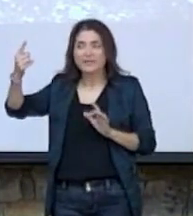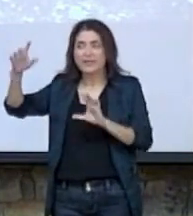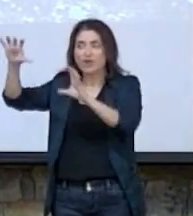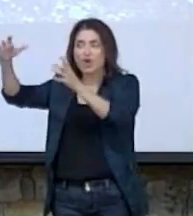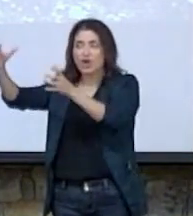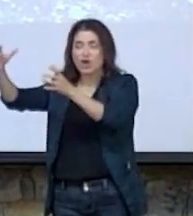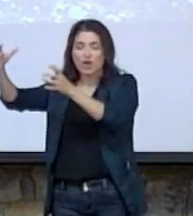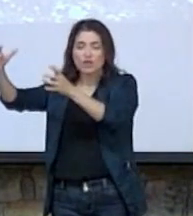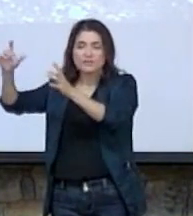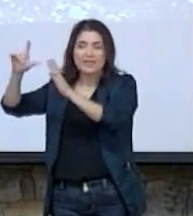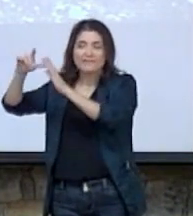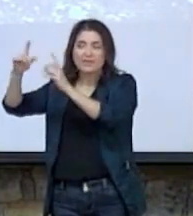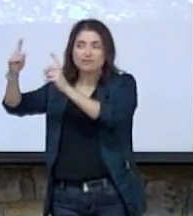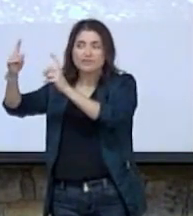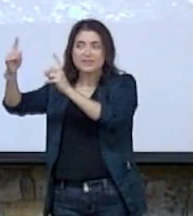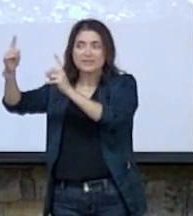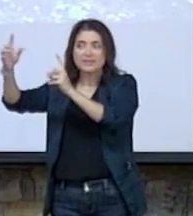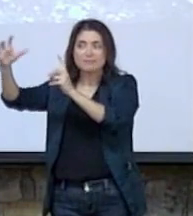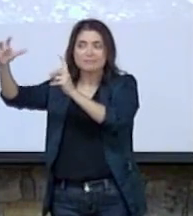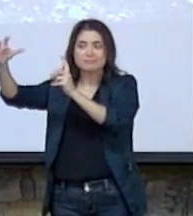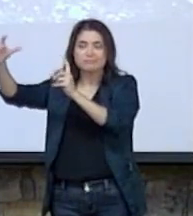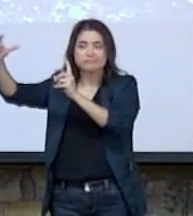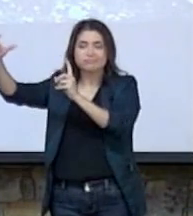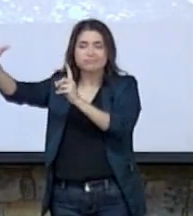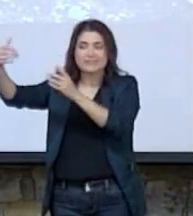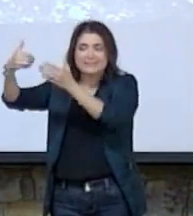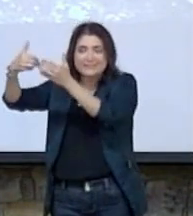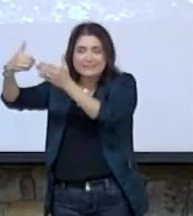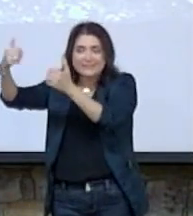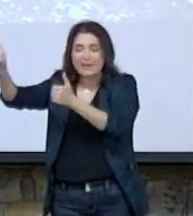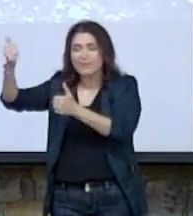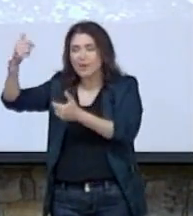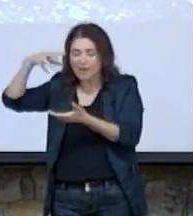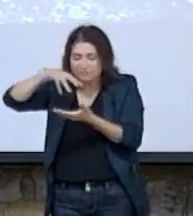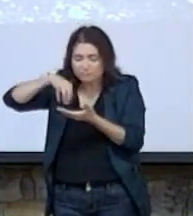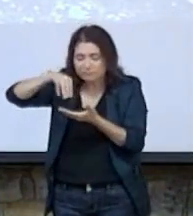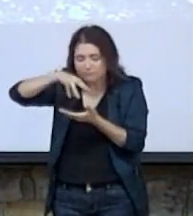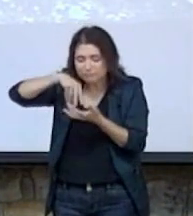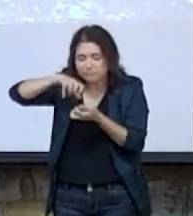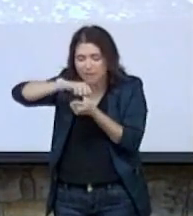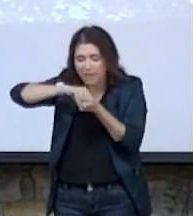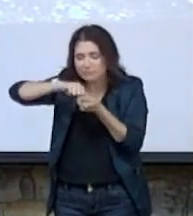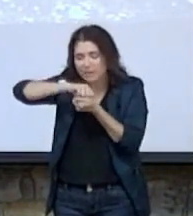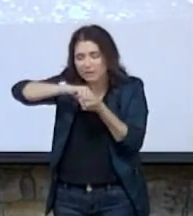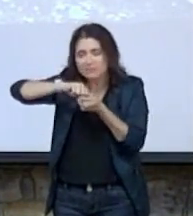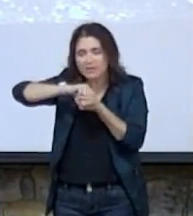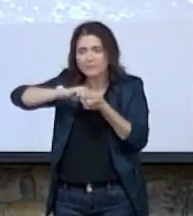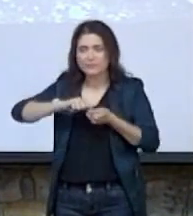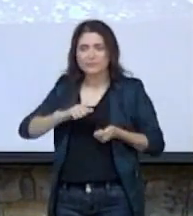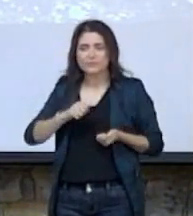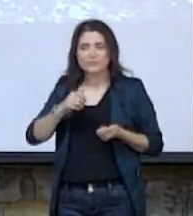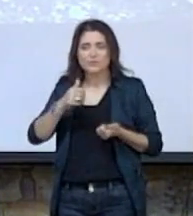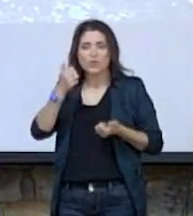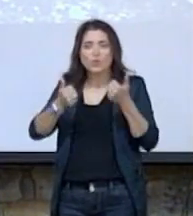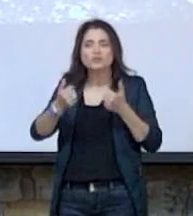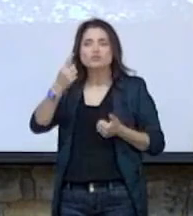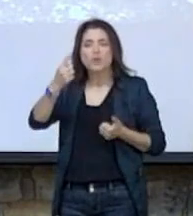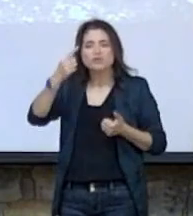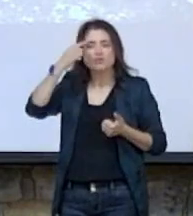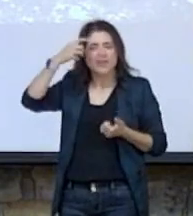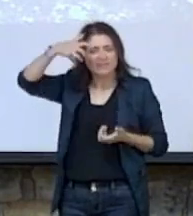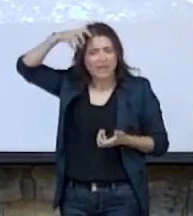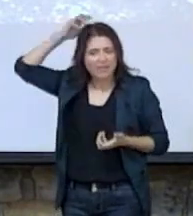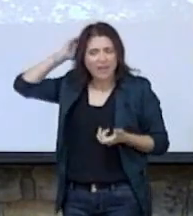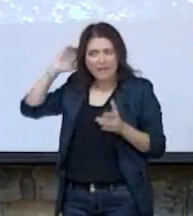herd eventually just became a little bit more separated as he had his head down and was eating and wandering around. Which one of the wildebeest you think that herd of lions